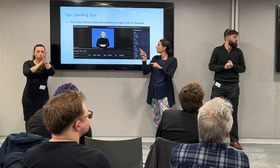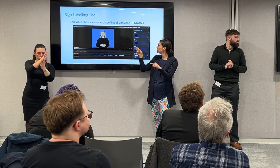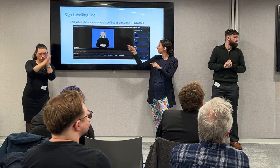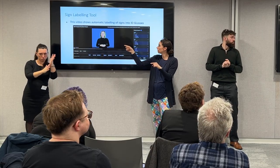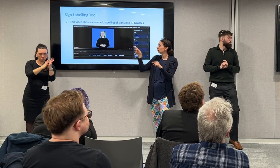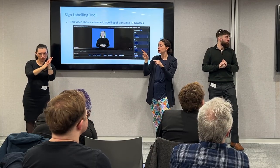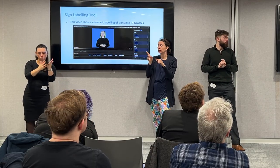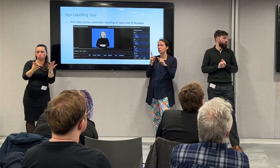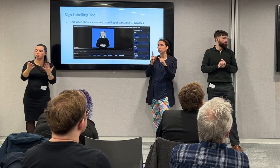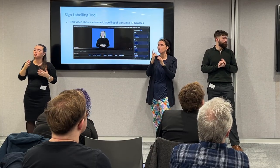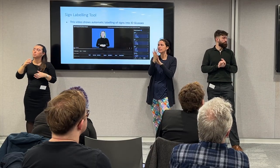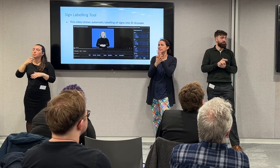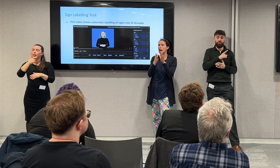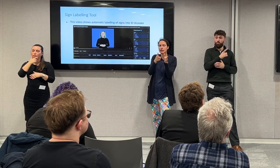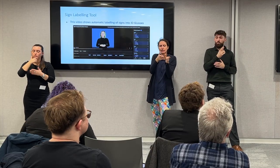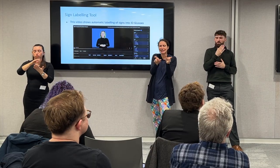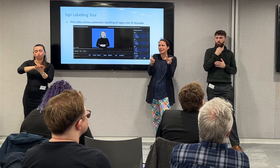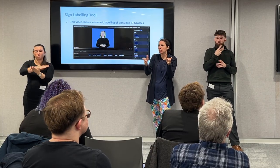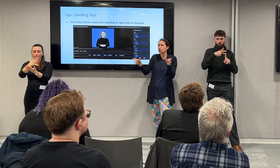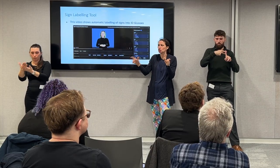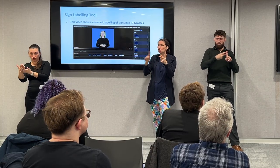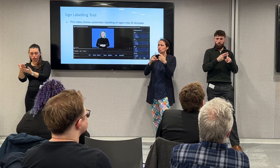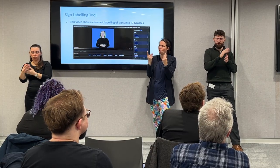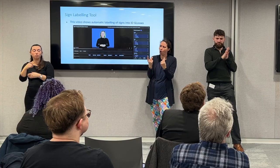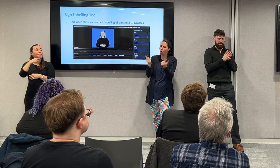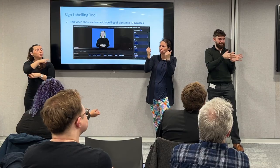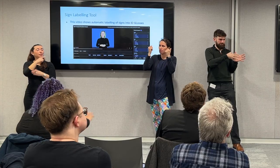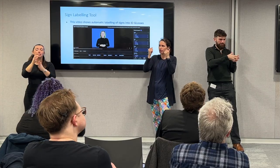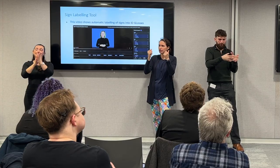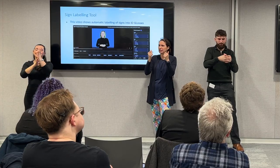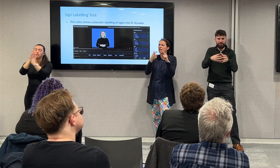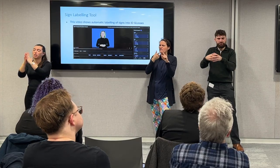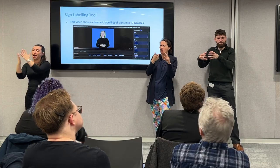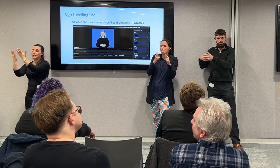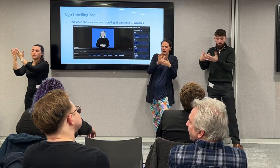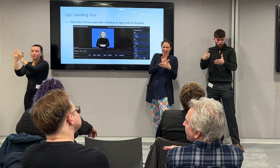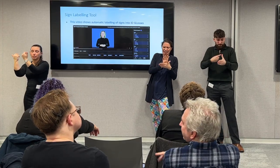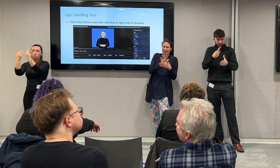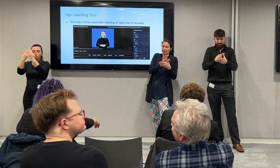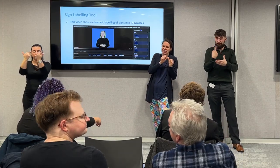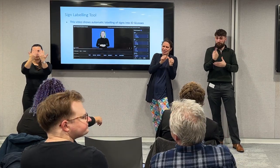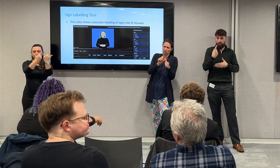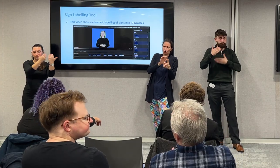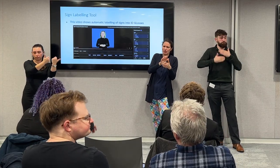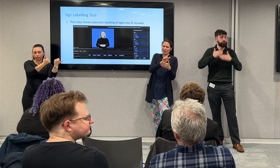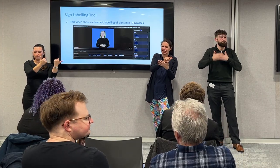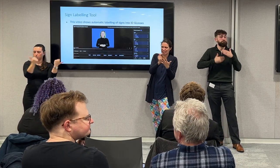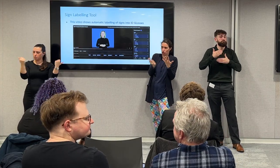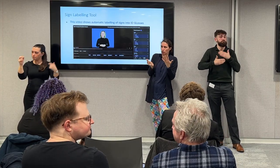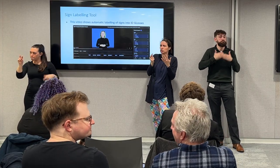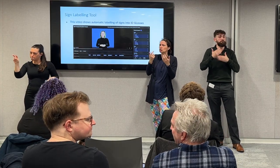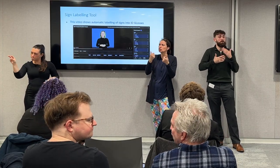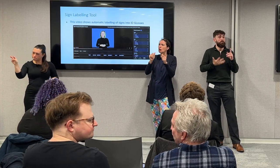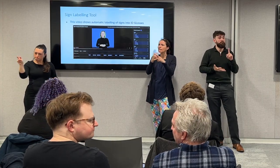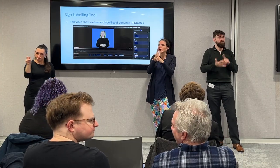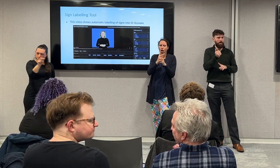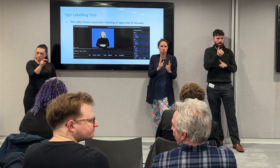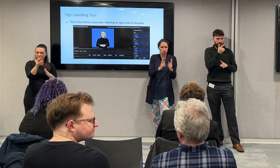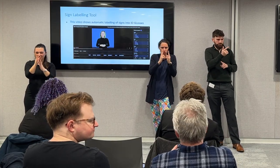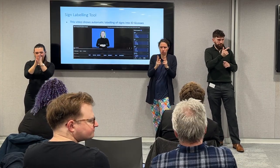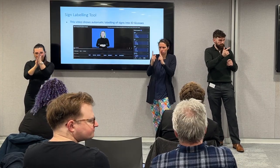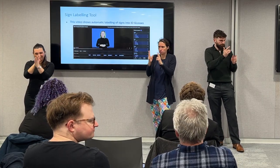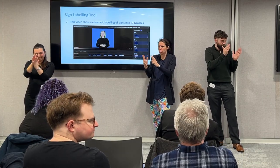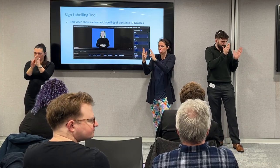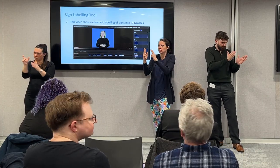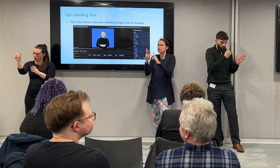the sign segmenter to automatically, from a continuous sequence, find out where the individual sign